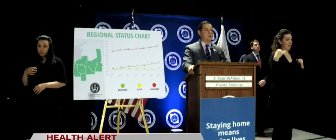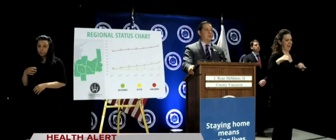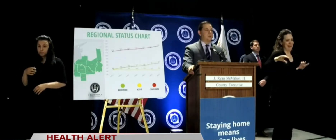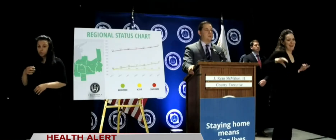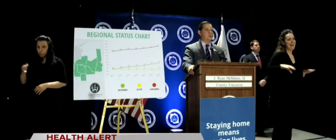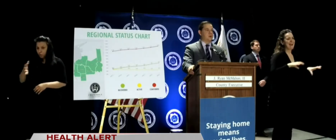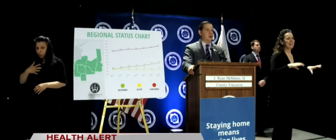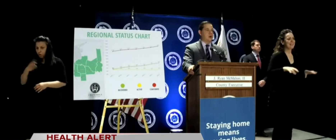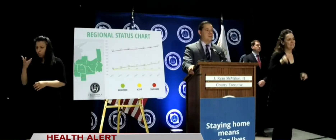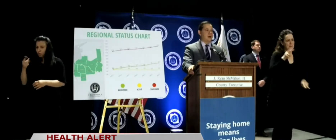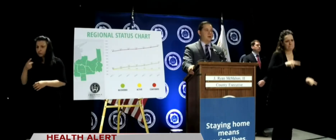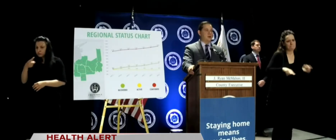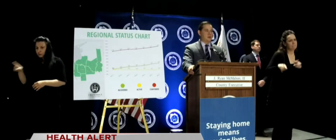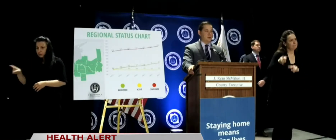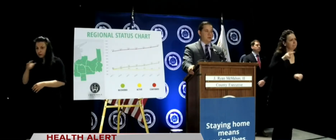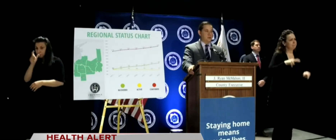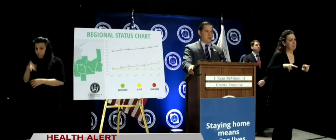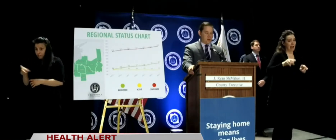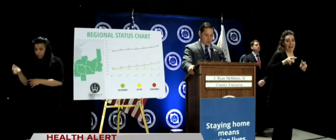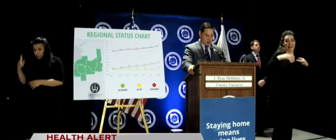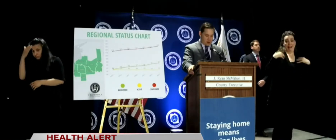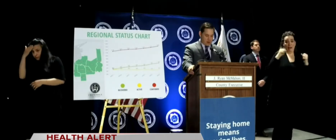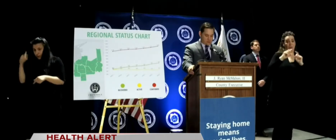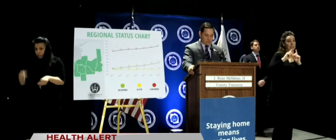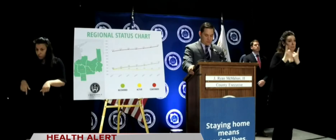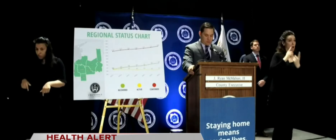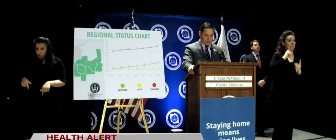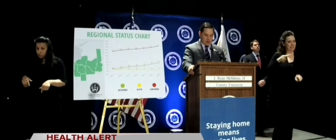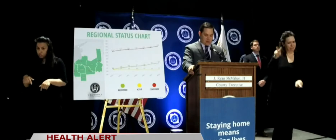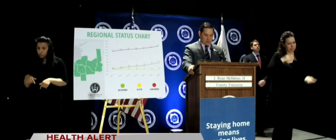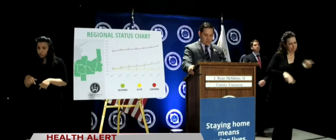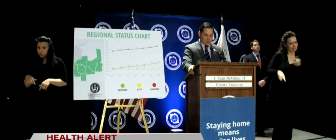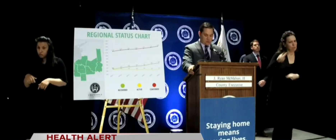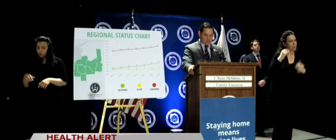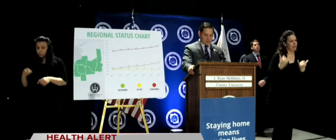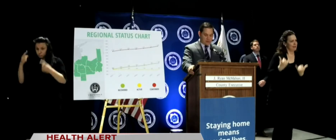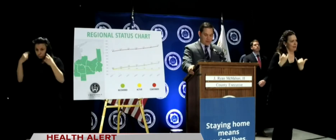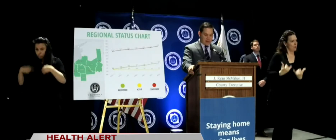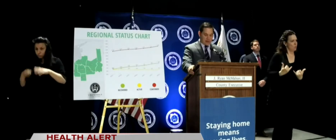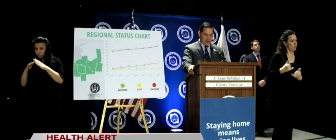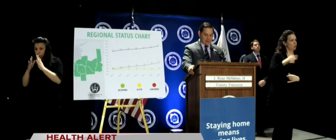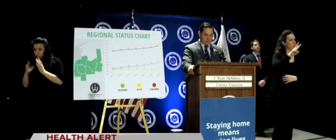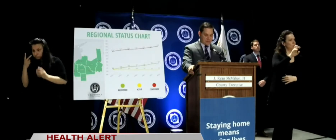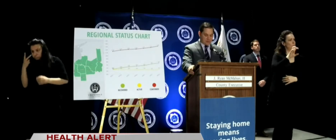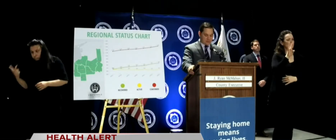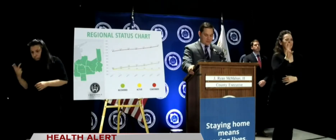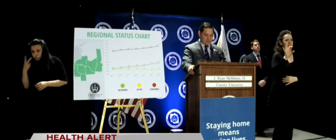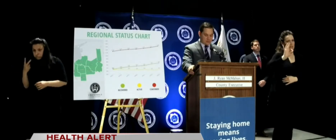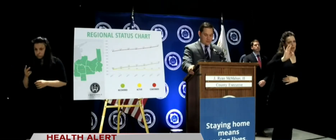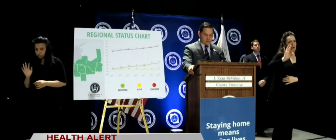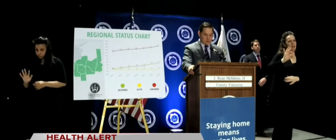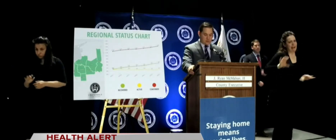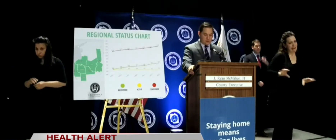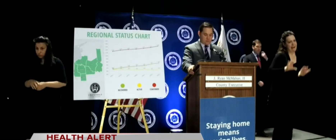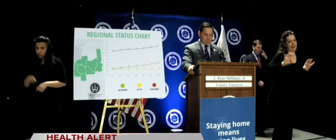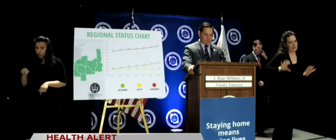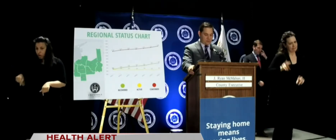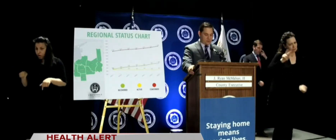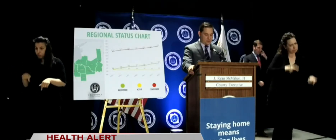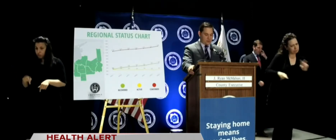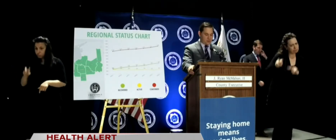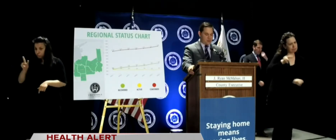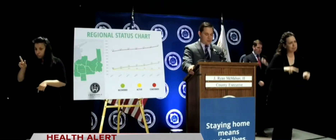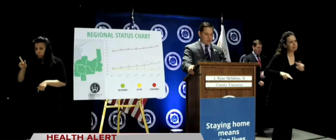department is monitoring. Our active curve, we now have 279 active cases. This is up